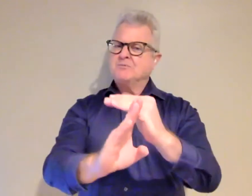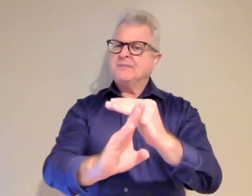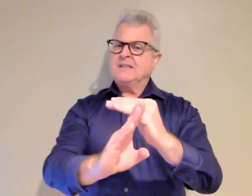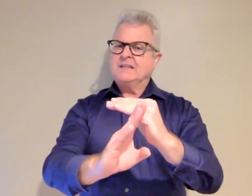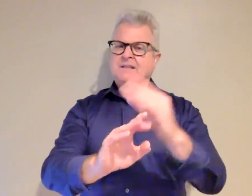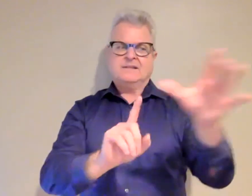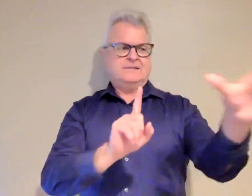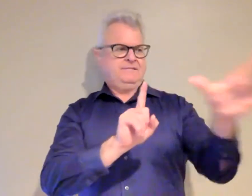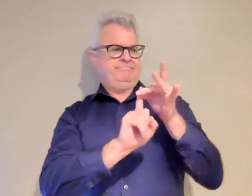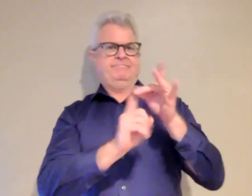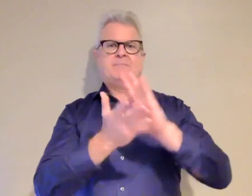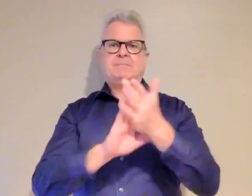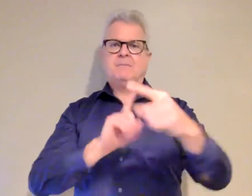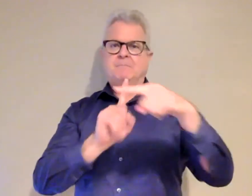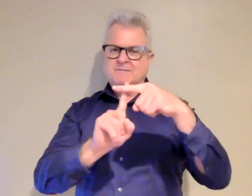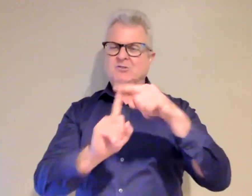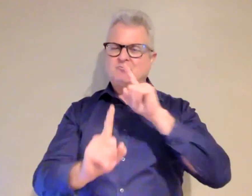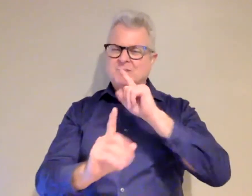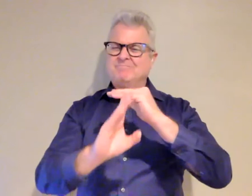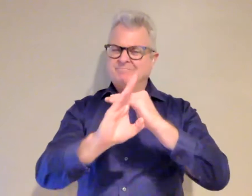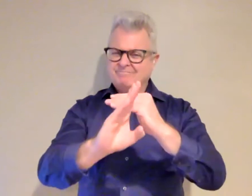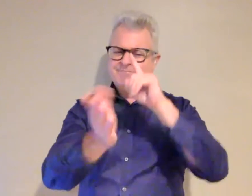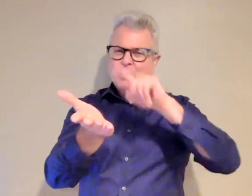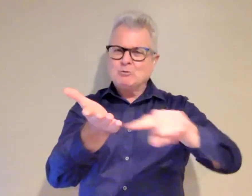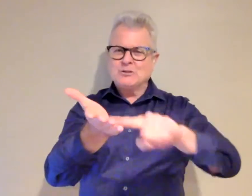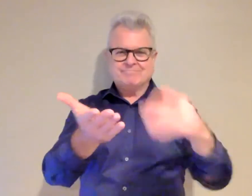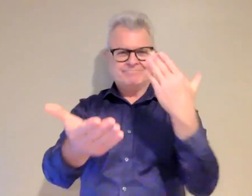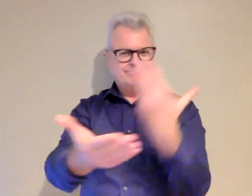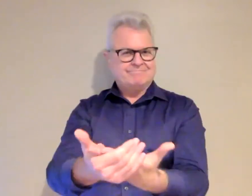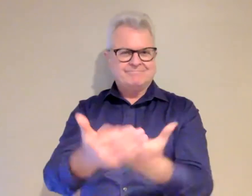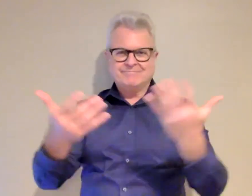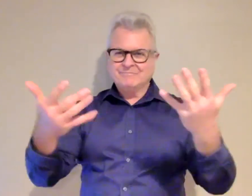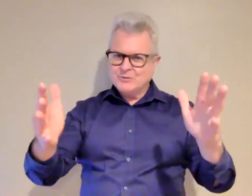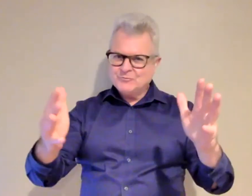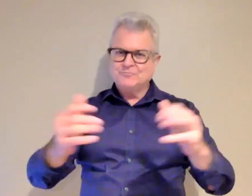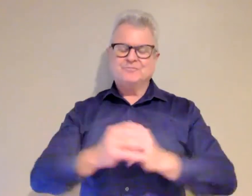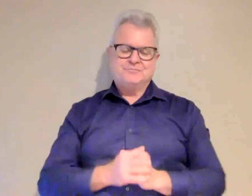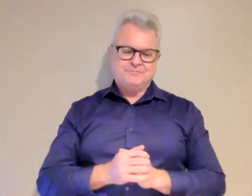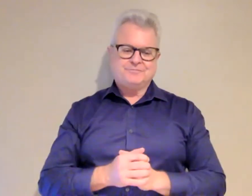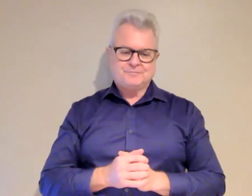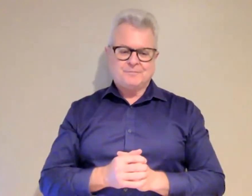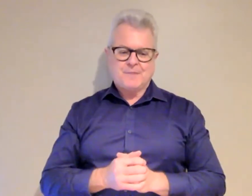to wear our mask, okay? So that you don't contract the virus or spread the